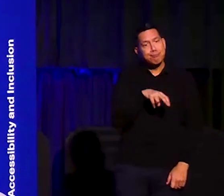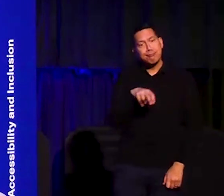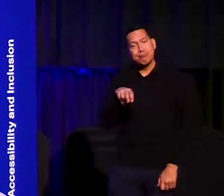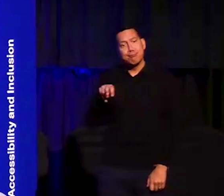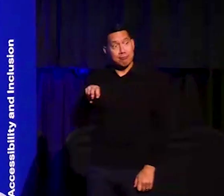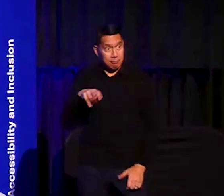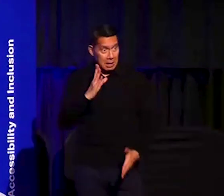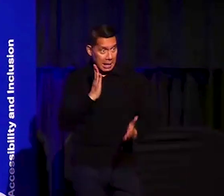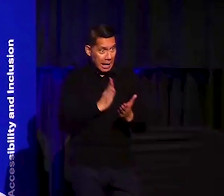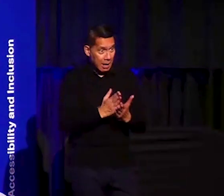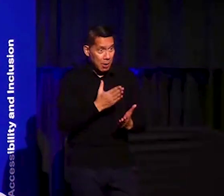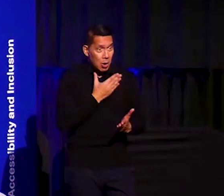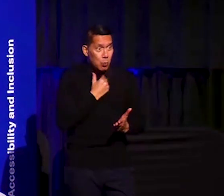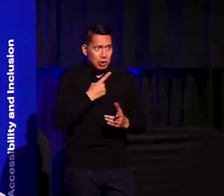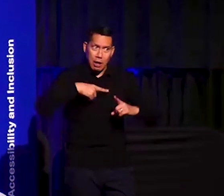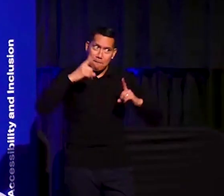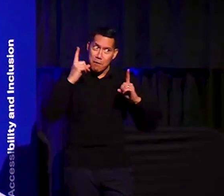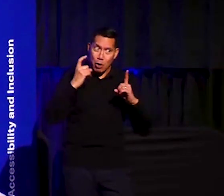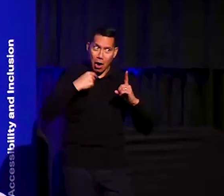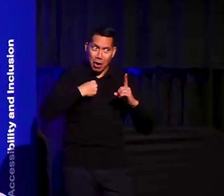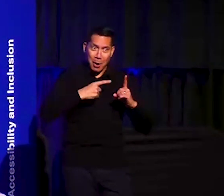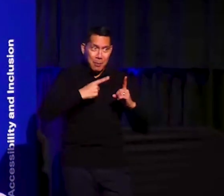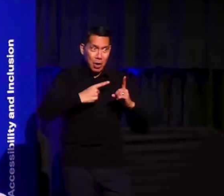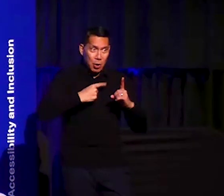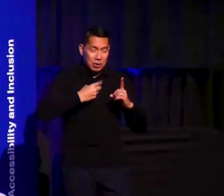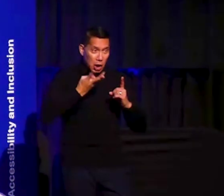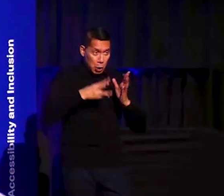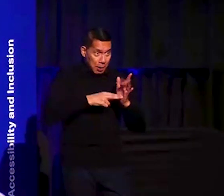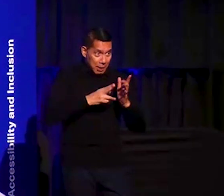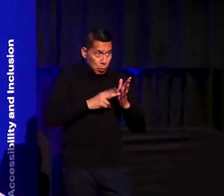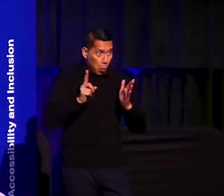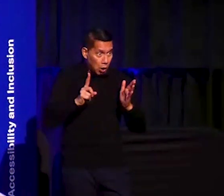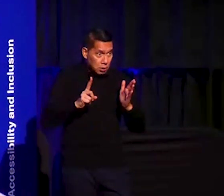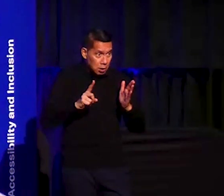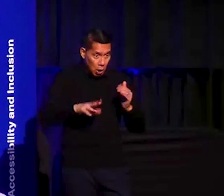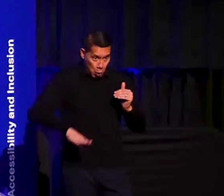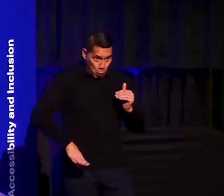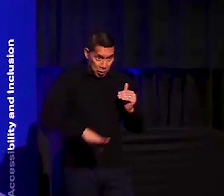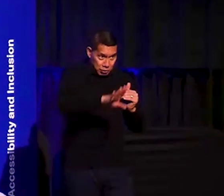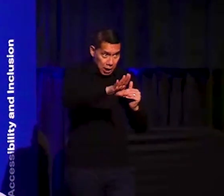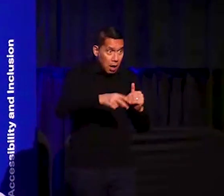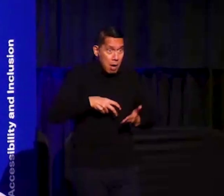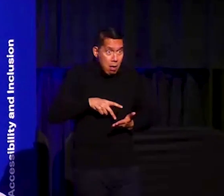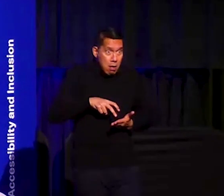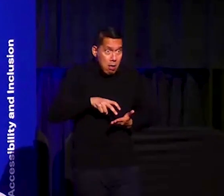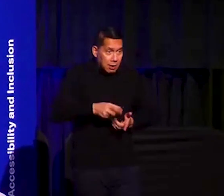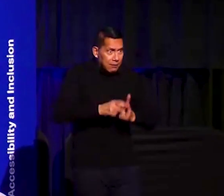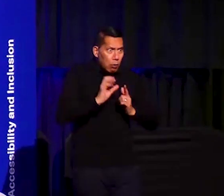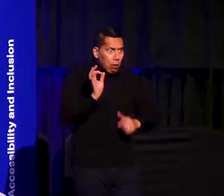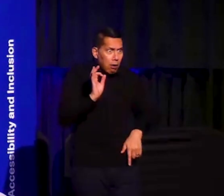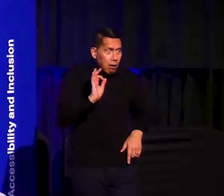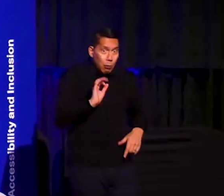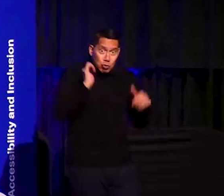I genuinely wish I had taken a photo because I spent half an hour on that wheelchair ramp. And not because it was difficult to use. It